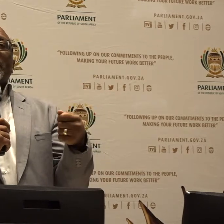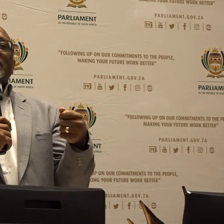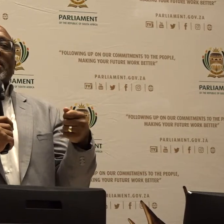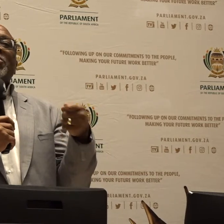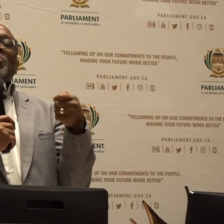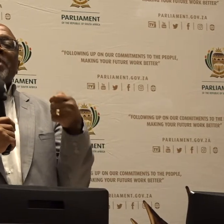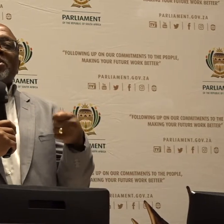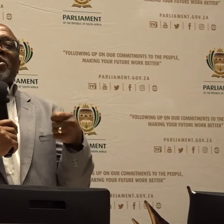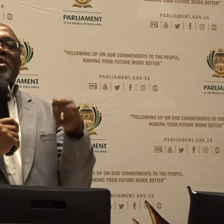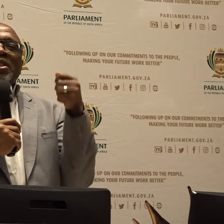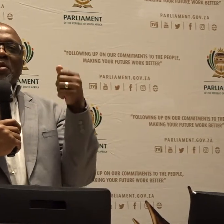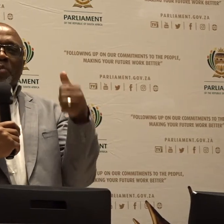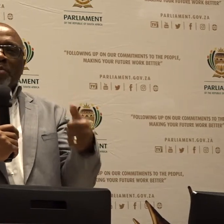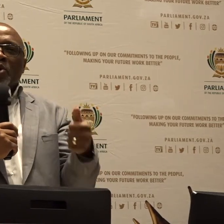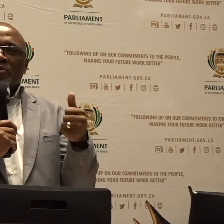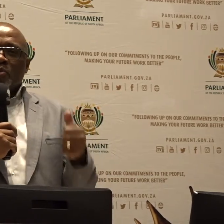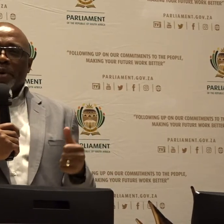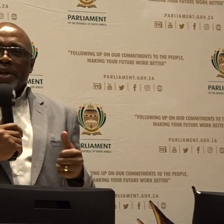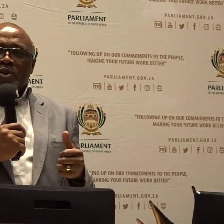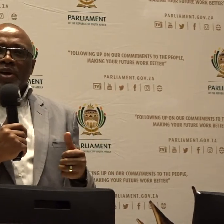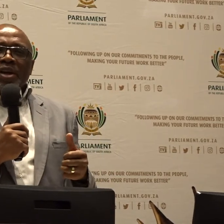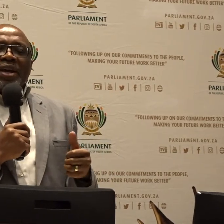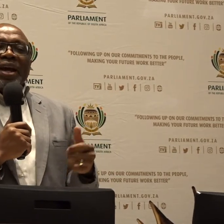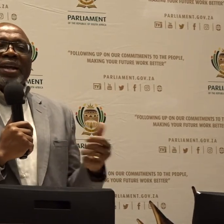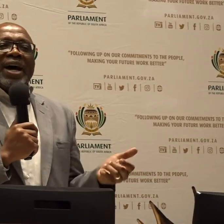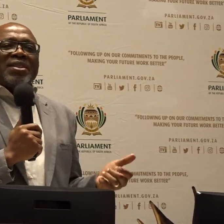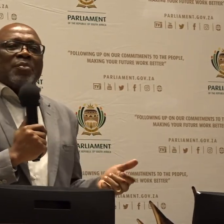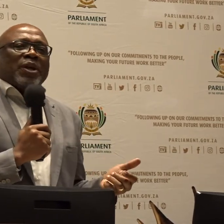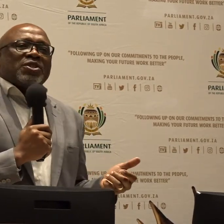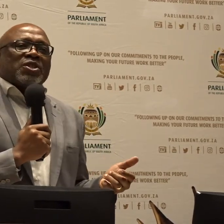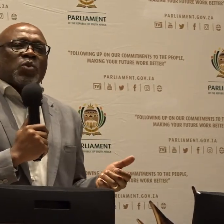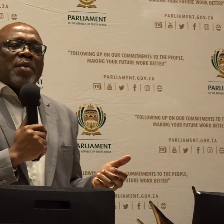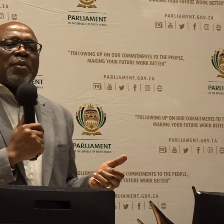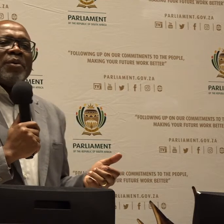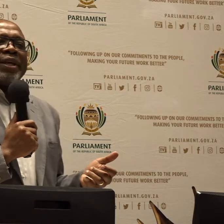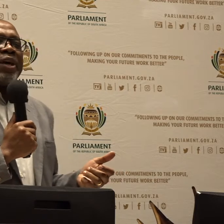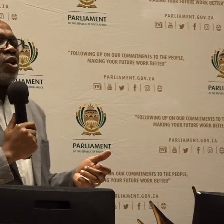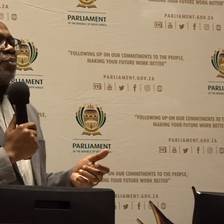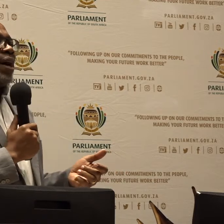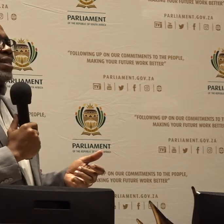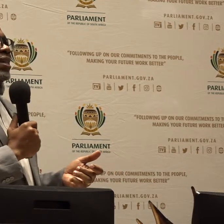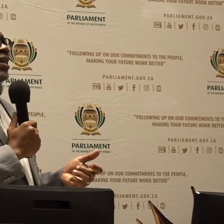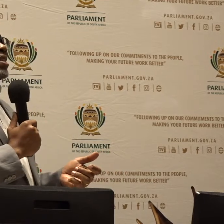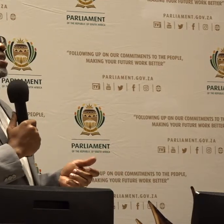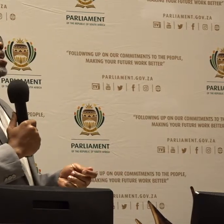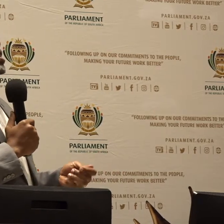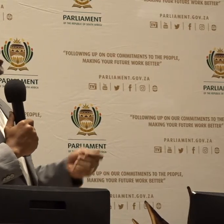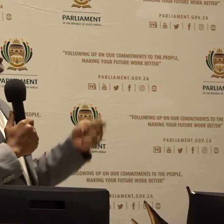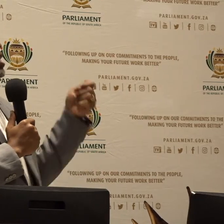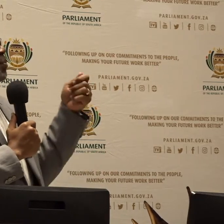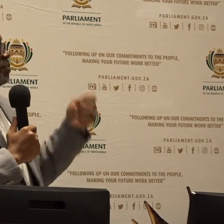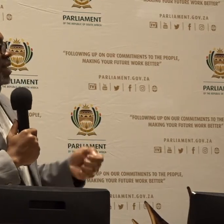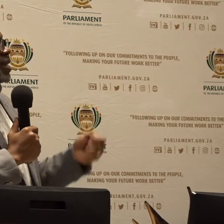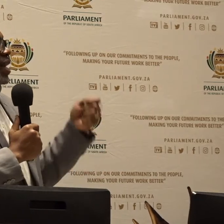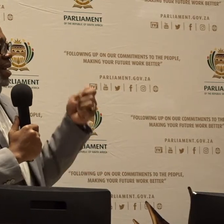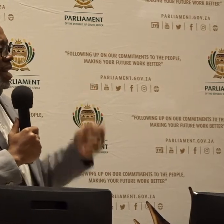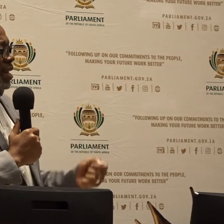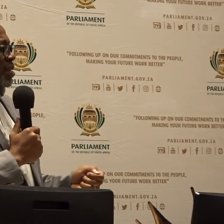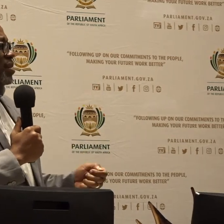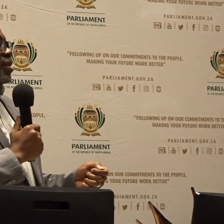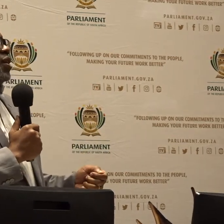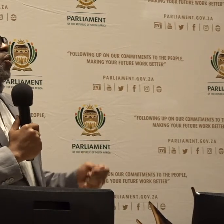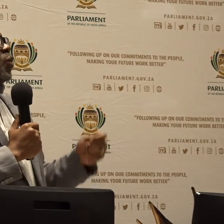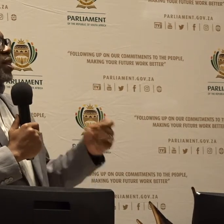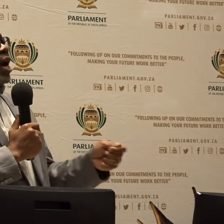to push pressure to make sure that the people of Cooper known and other places where people cannot buy tickets that they meet